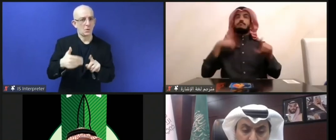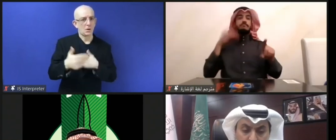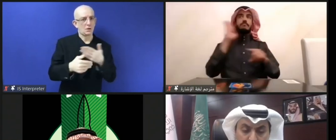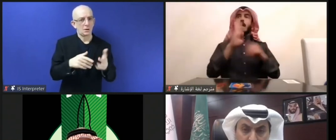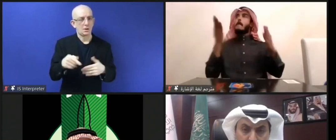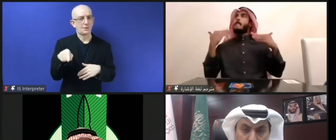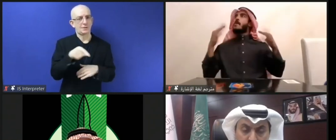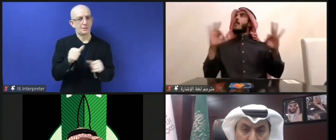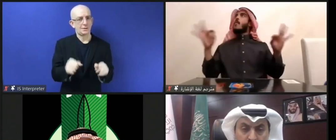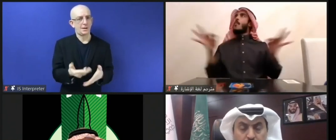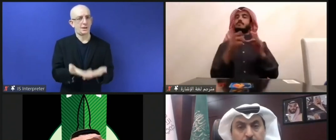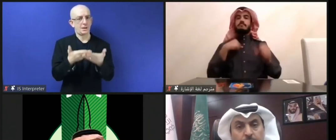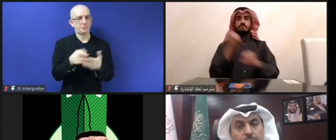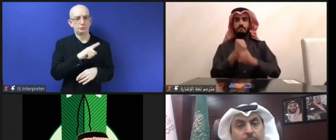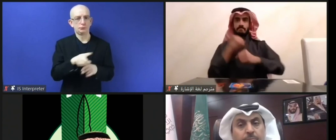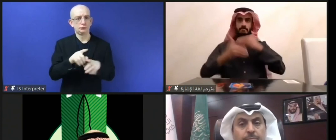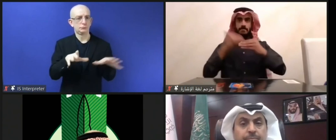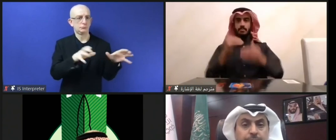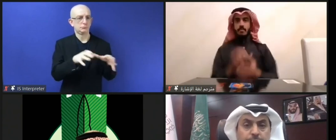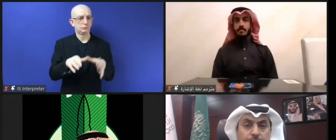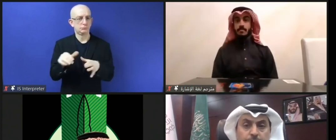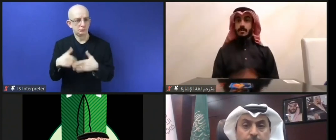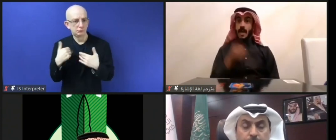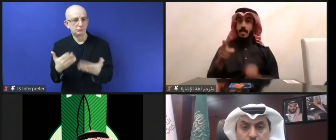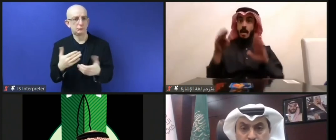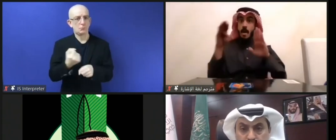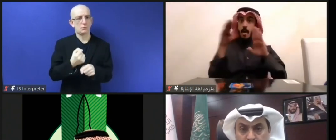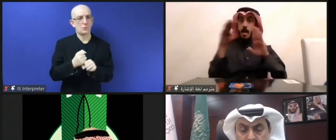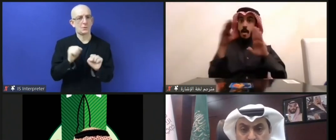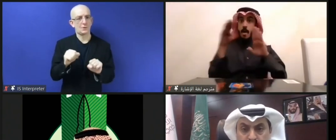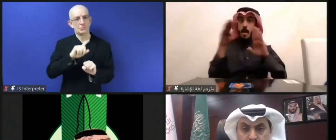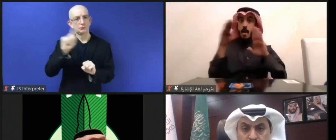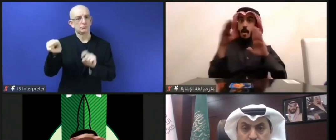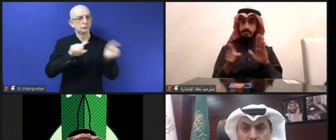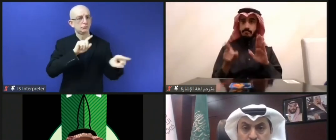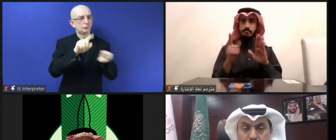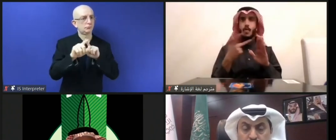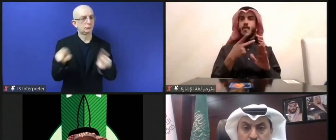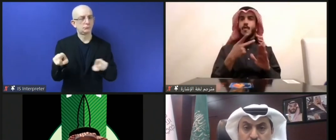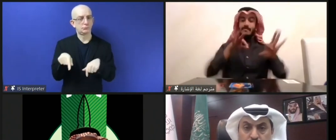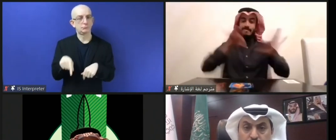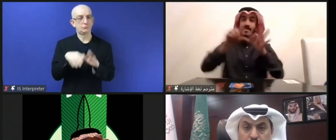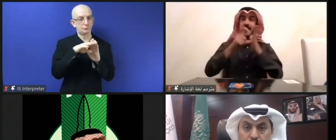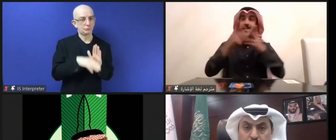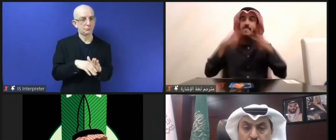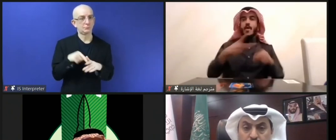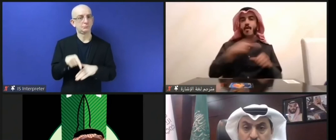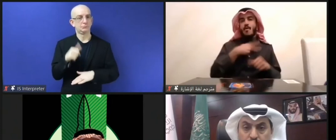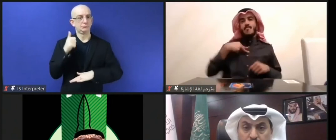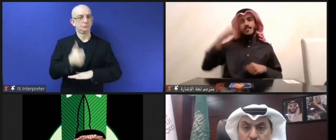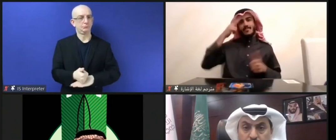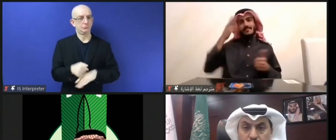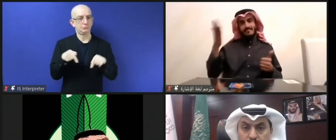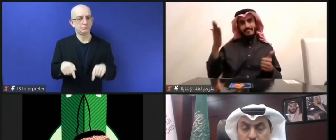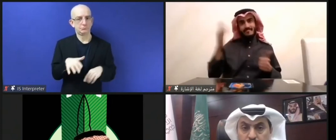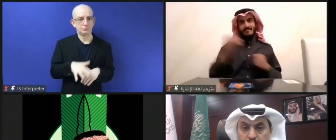The program is launched in the implementation of the Kingdom's strategy of the rights of people with disabilities that active across all